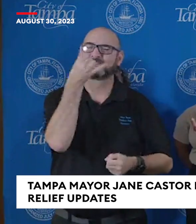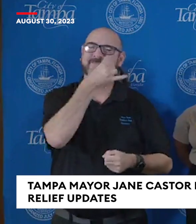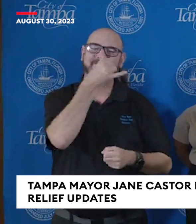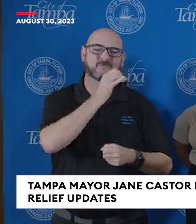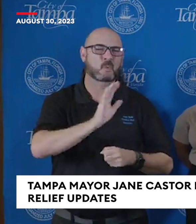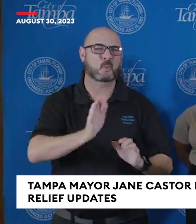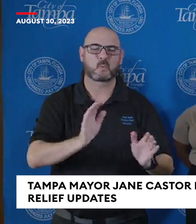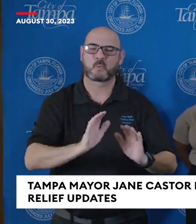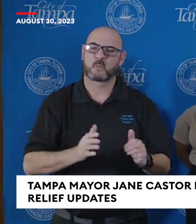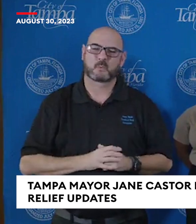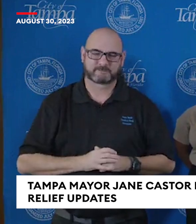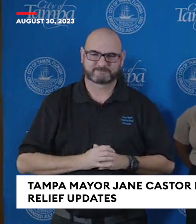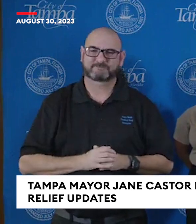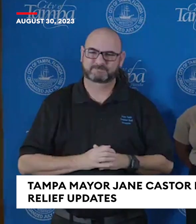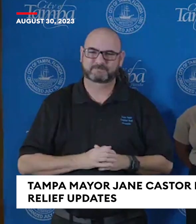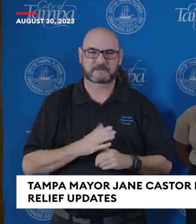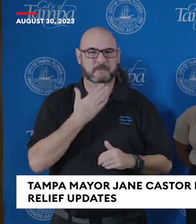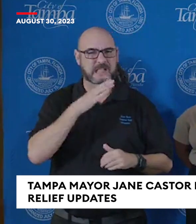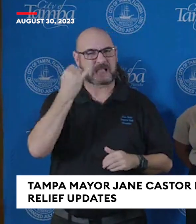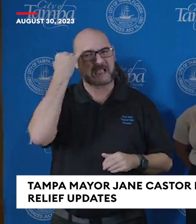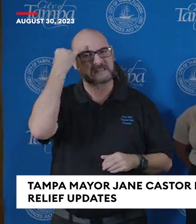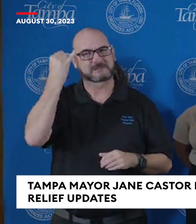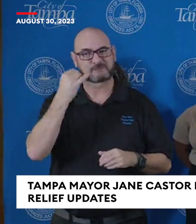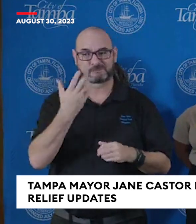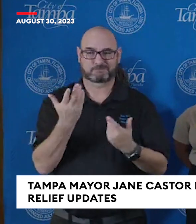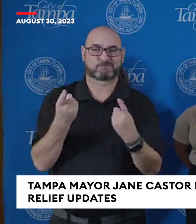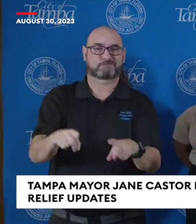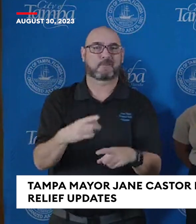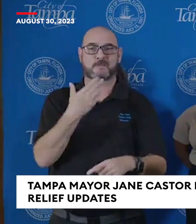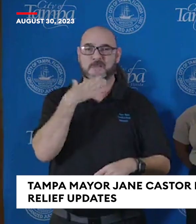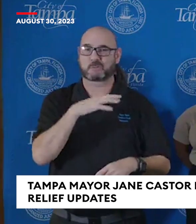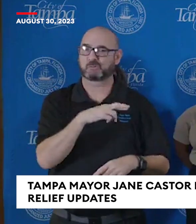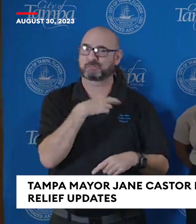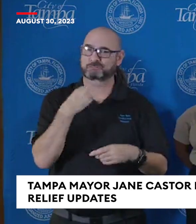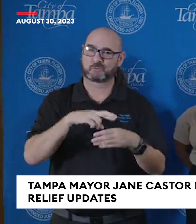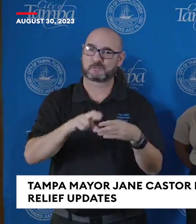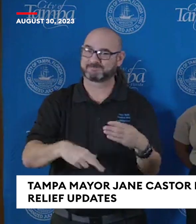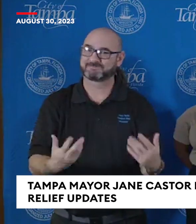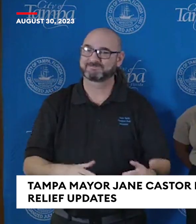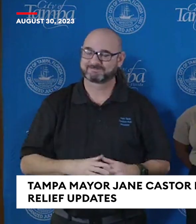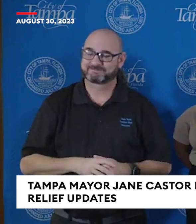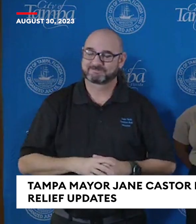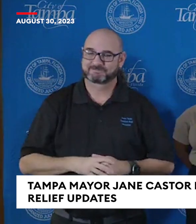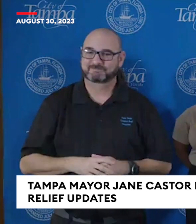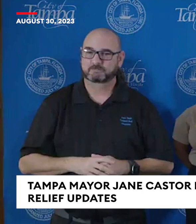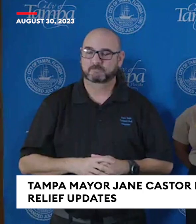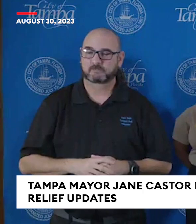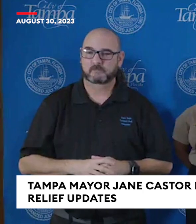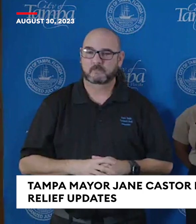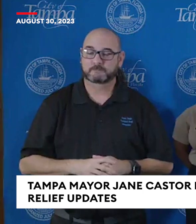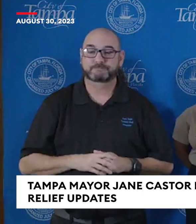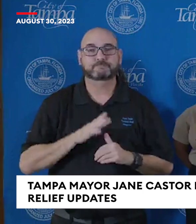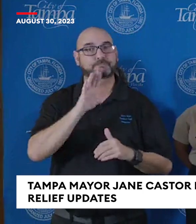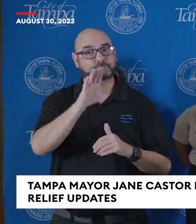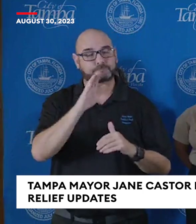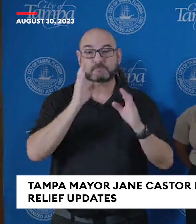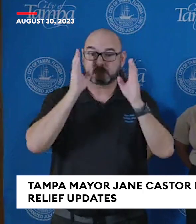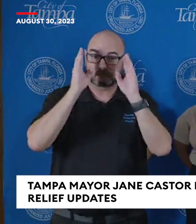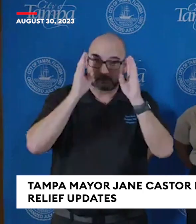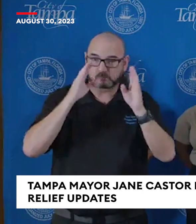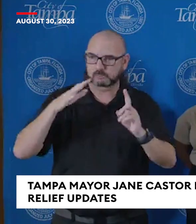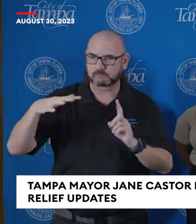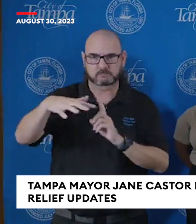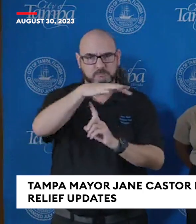end well. We all know that. So please be very cognizant of your surroundings, and also stay